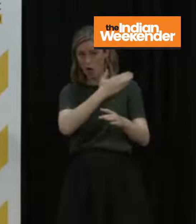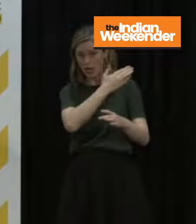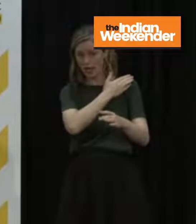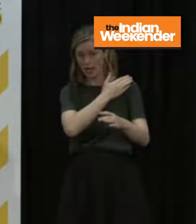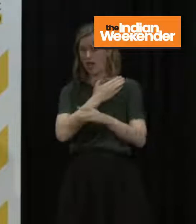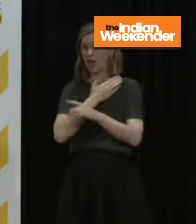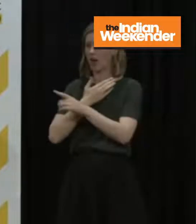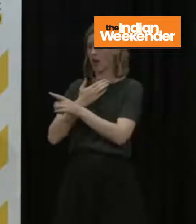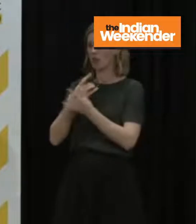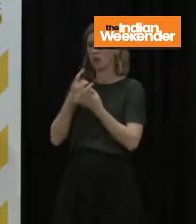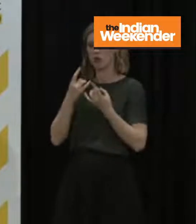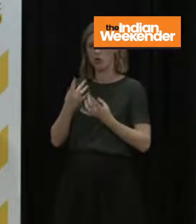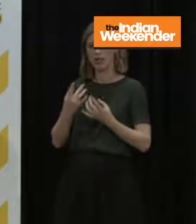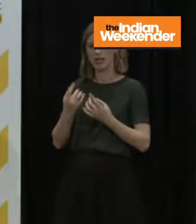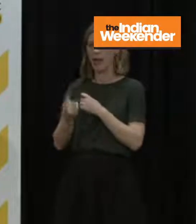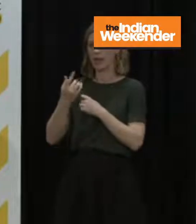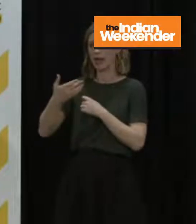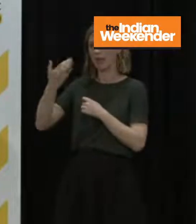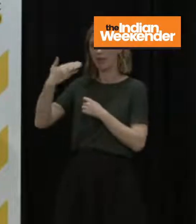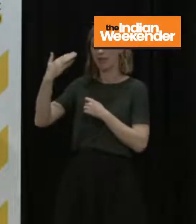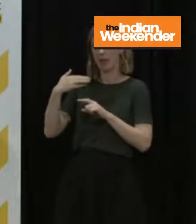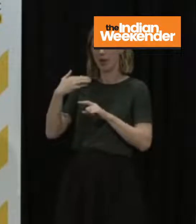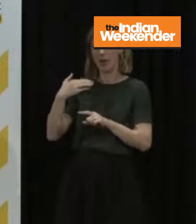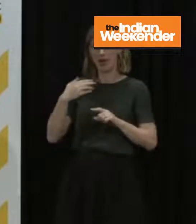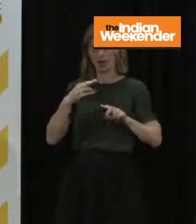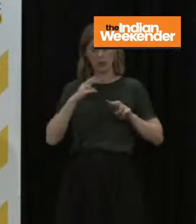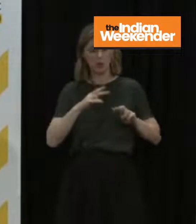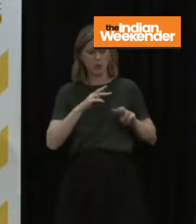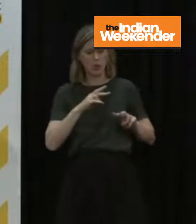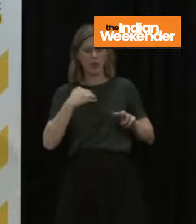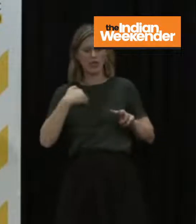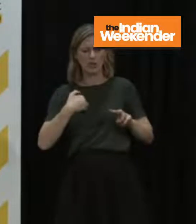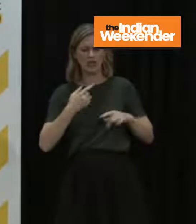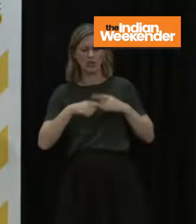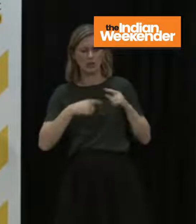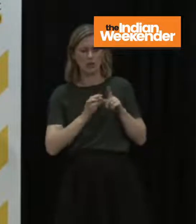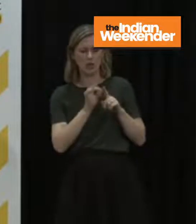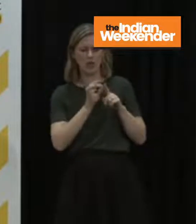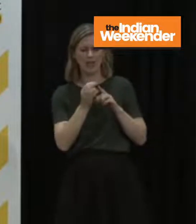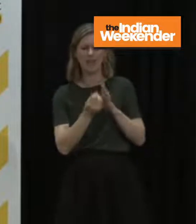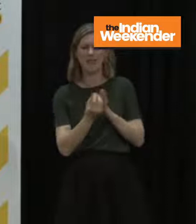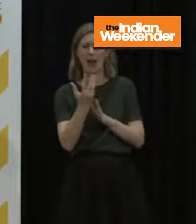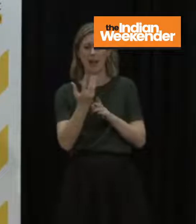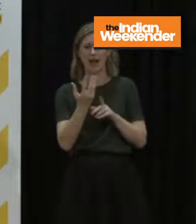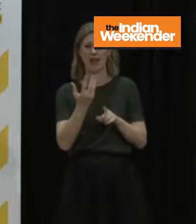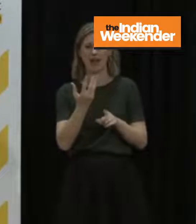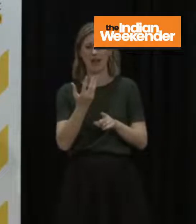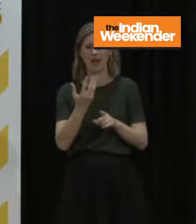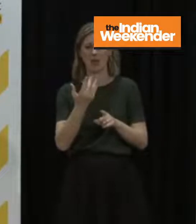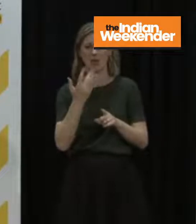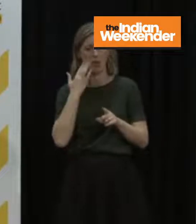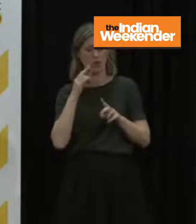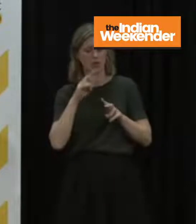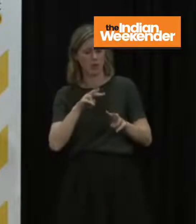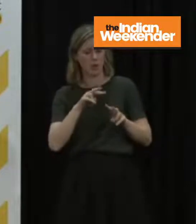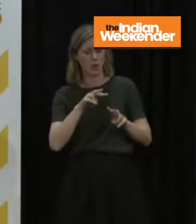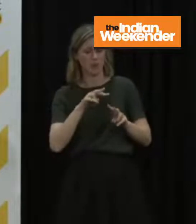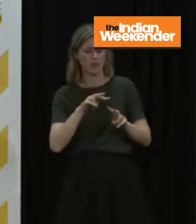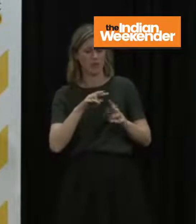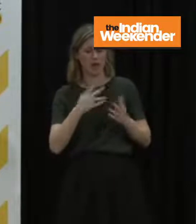wasn't happening, it's just that there was an obvious need to keep improving and developing it, particularly as we saw the way the